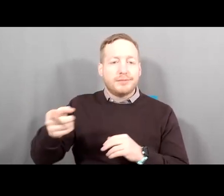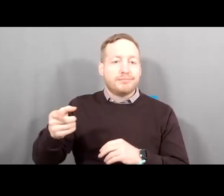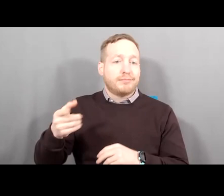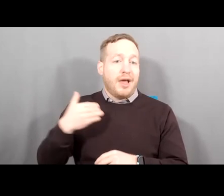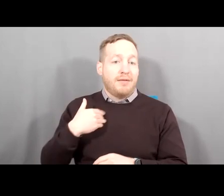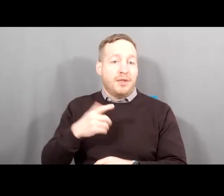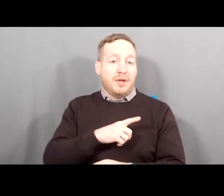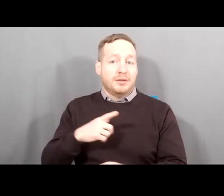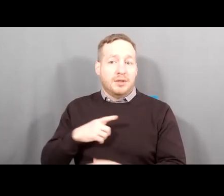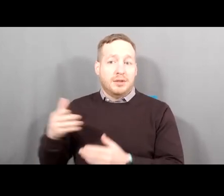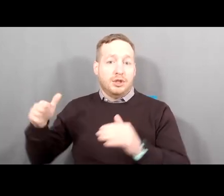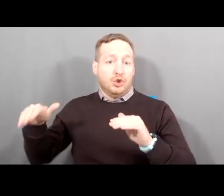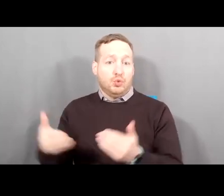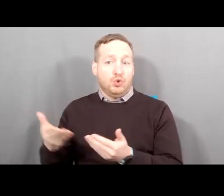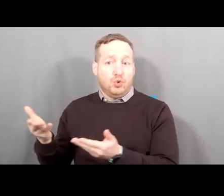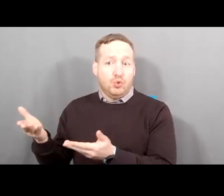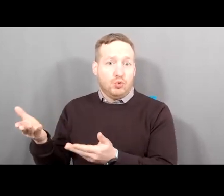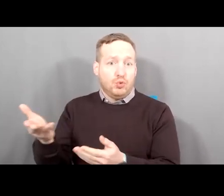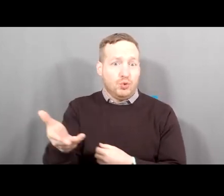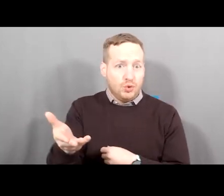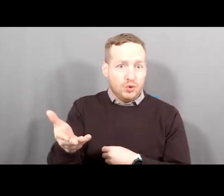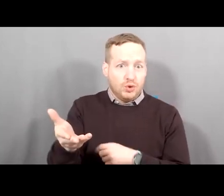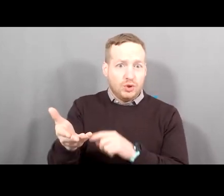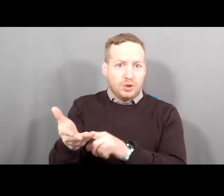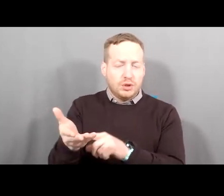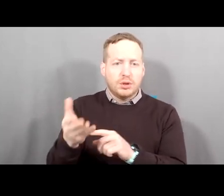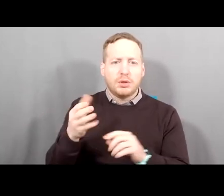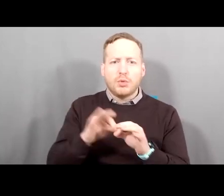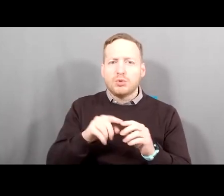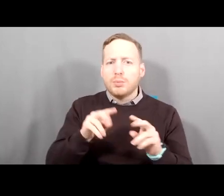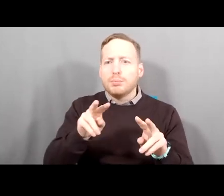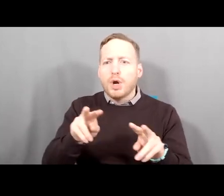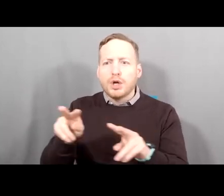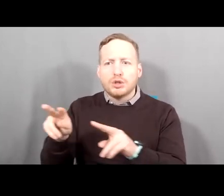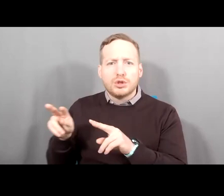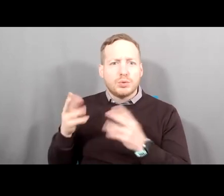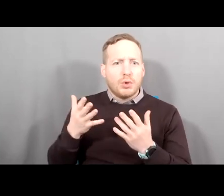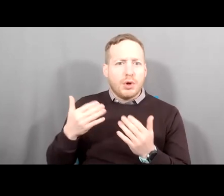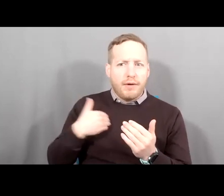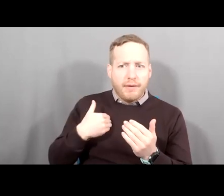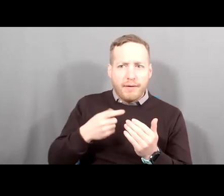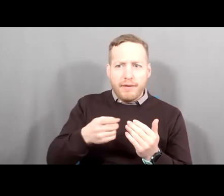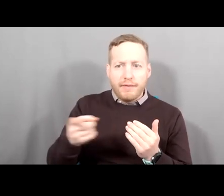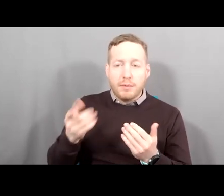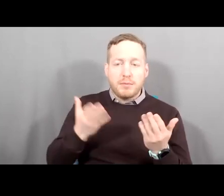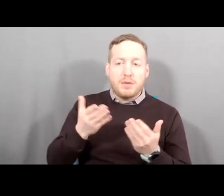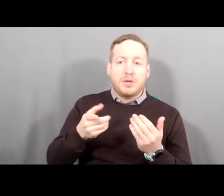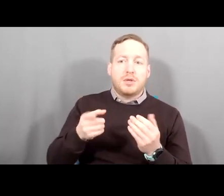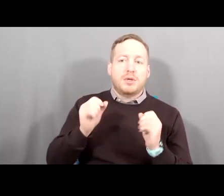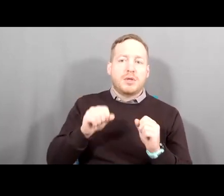we're included. And we can monitor if a bill is introduced in the legislature, to